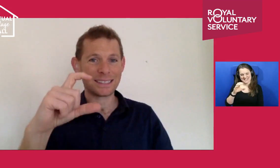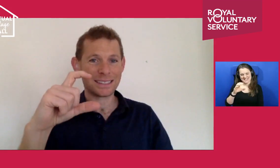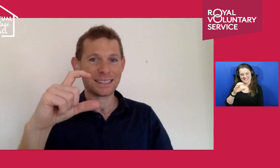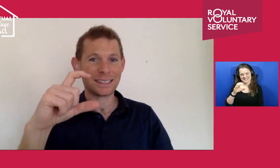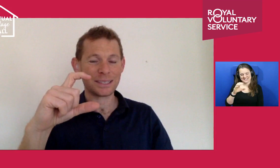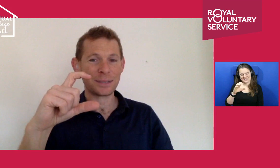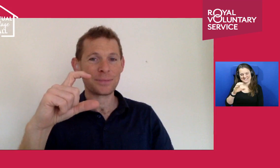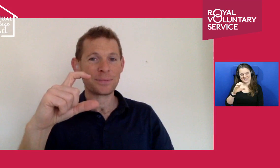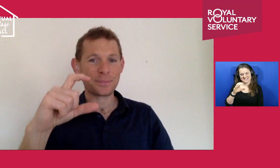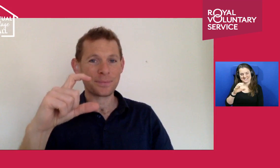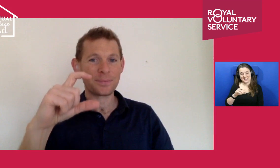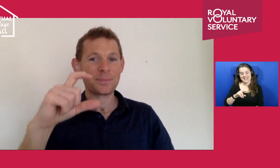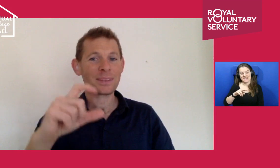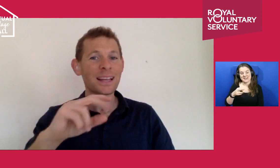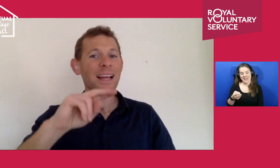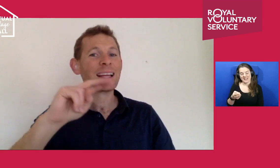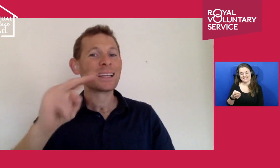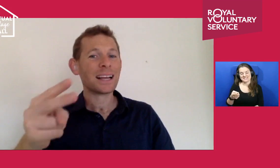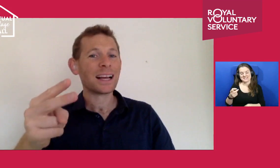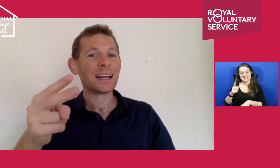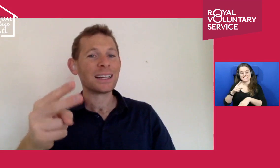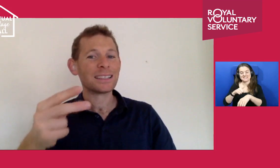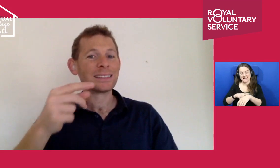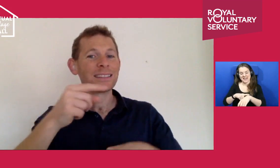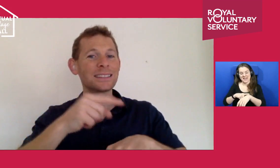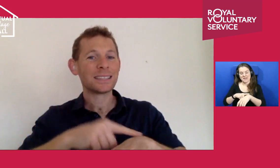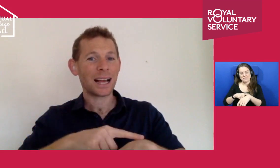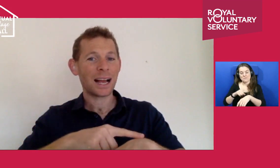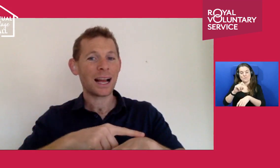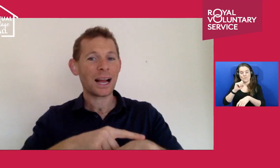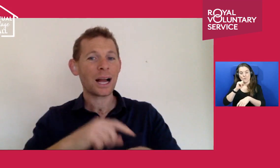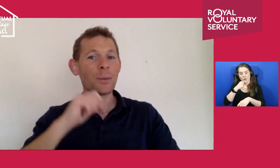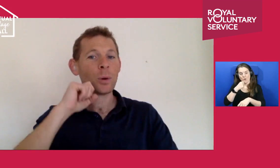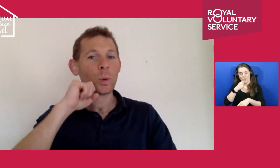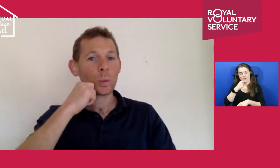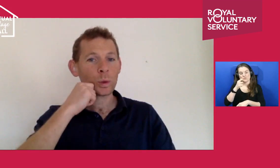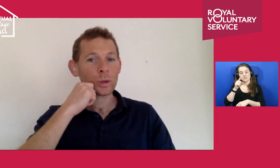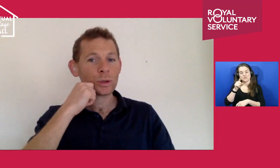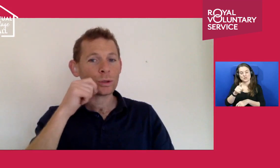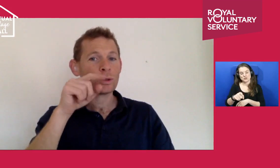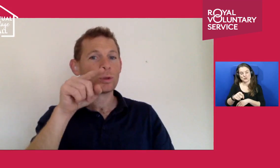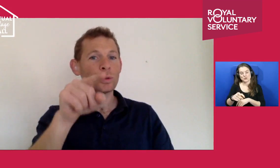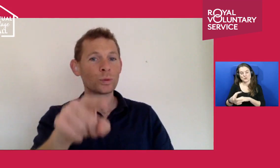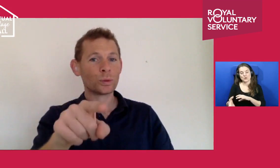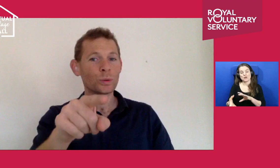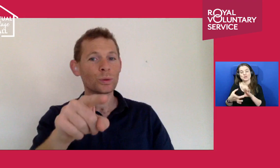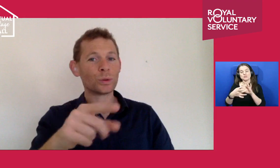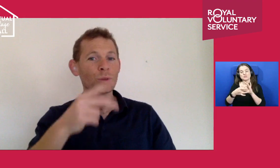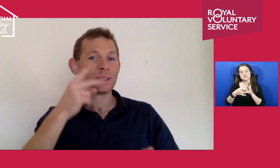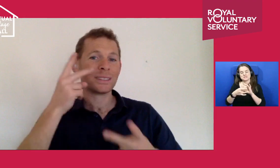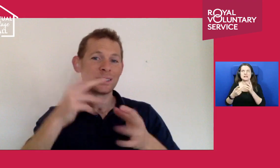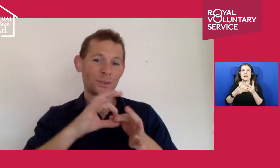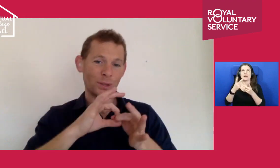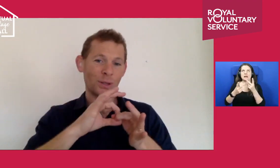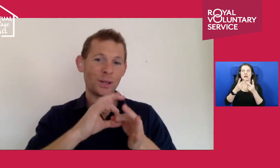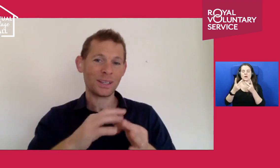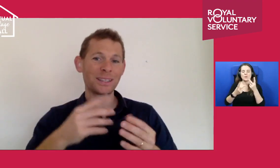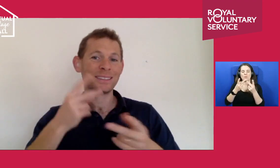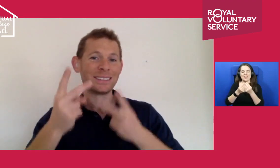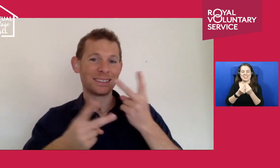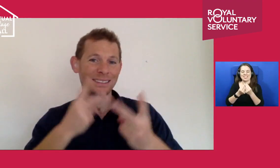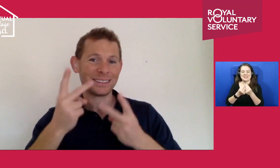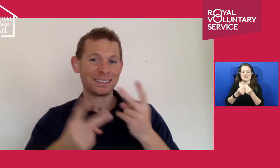ABCs. Next time, won't you sing